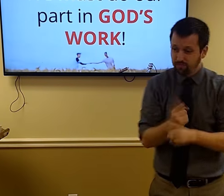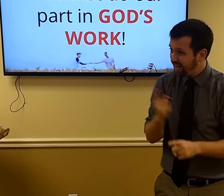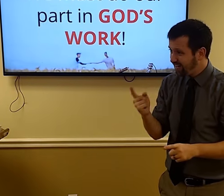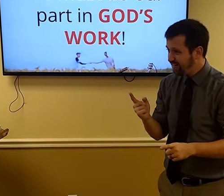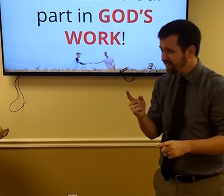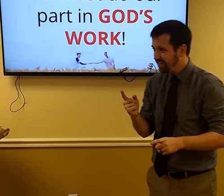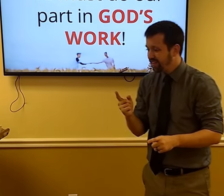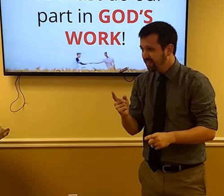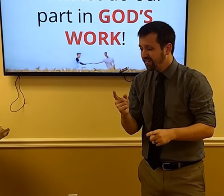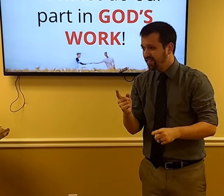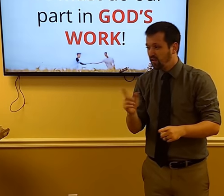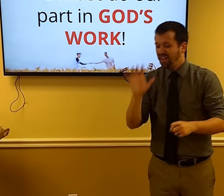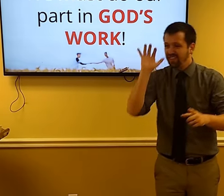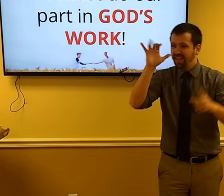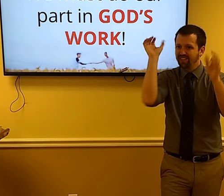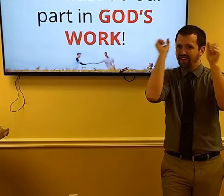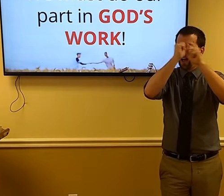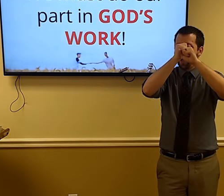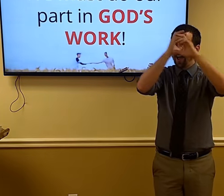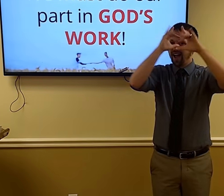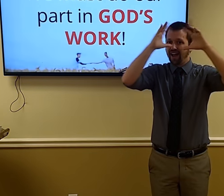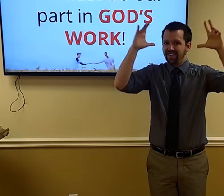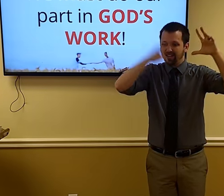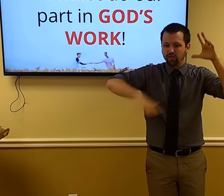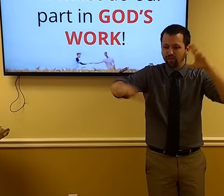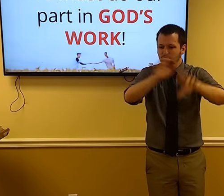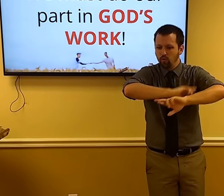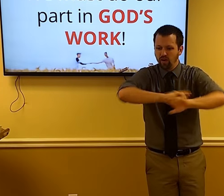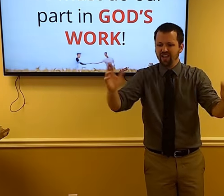Right? So that's the idea. There's a field ready.